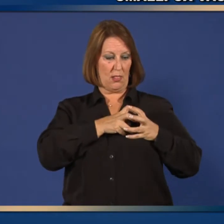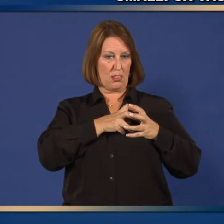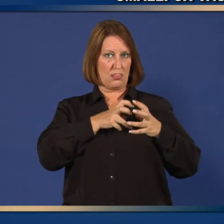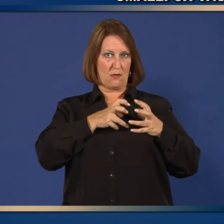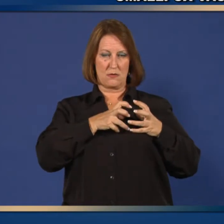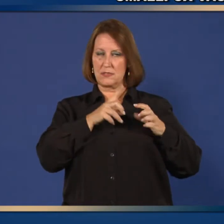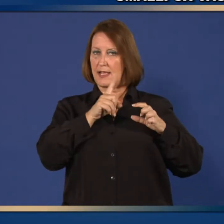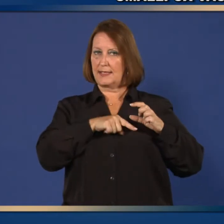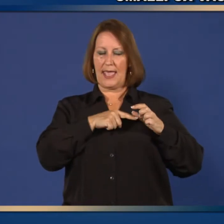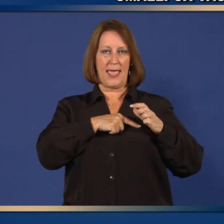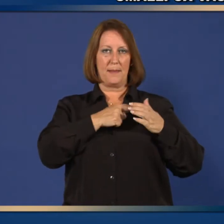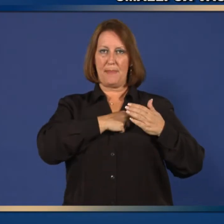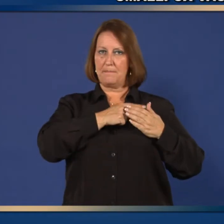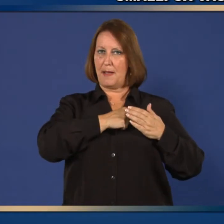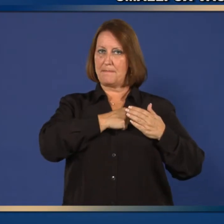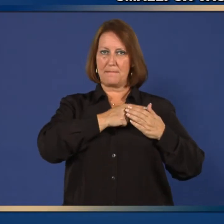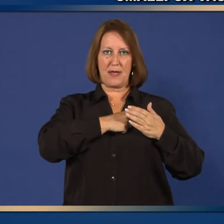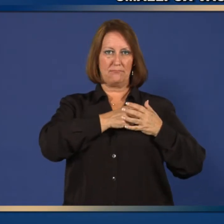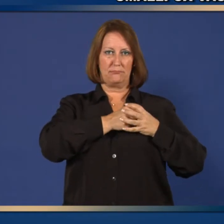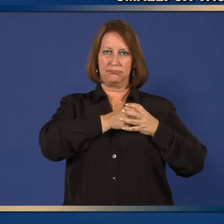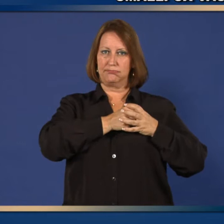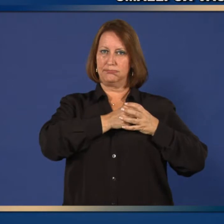should.